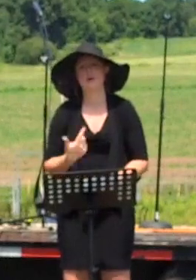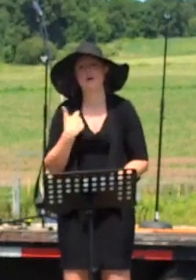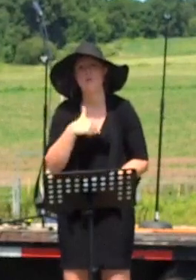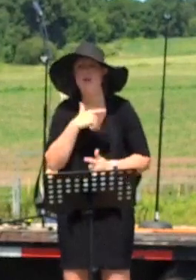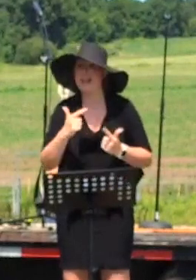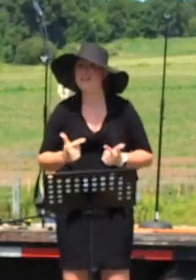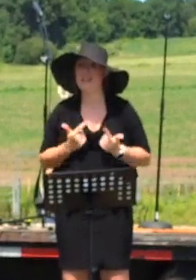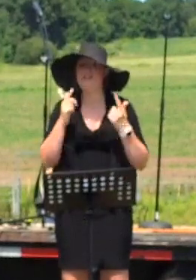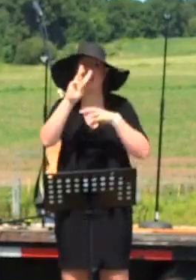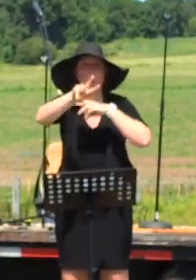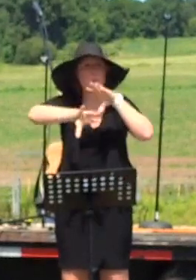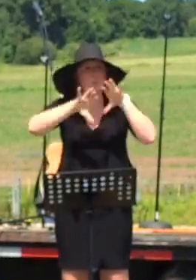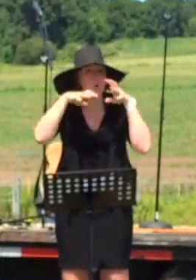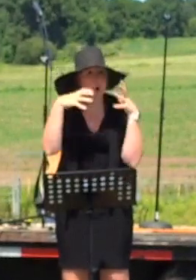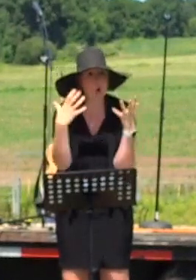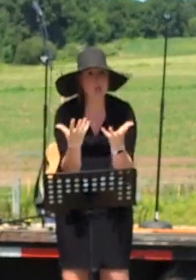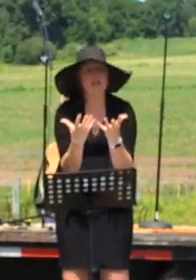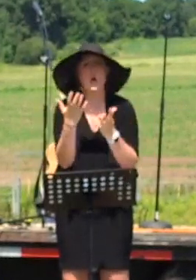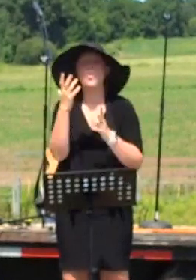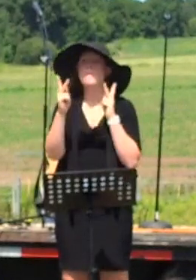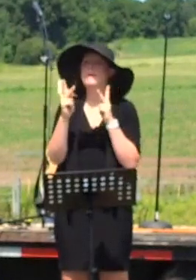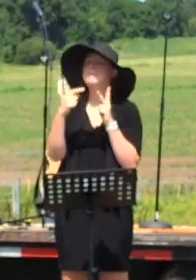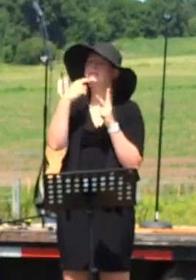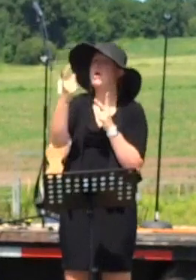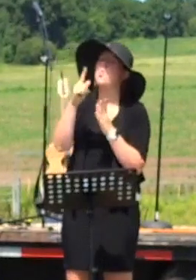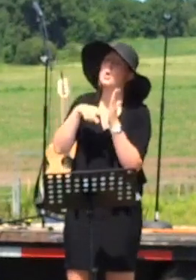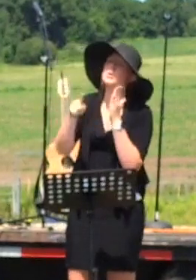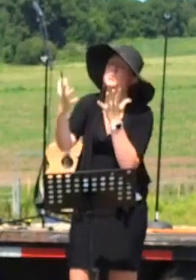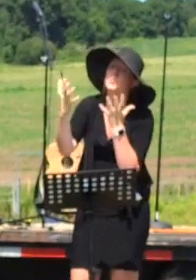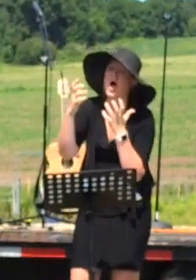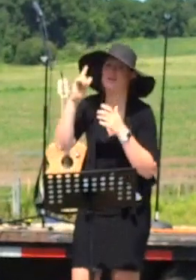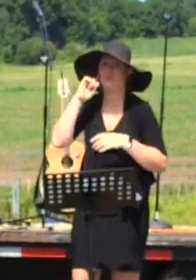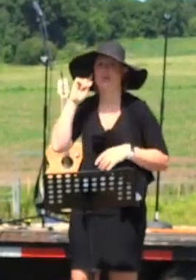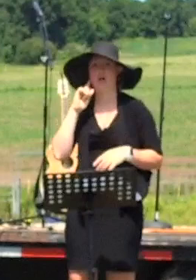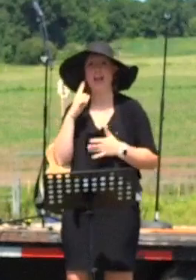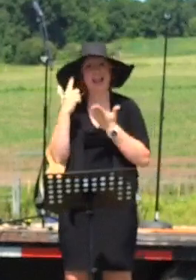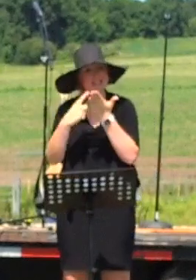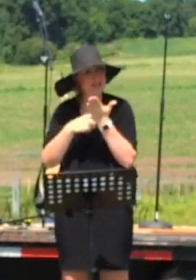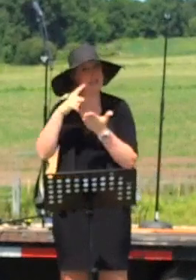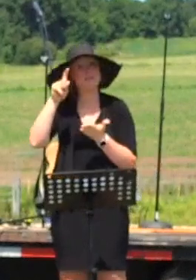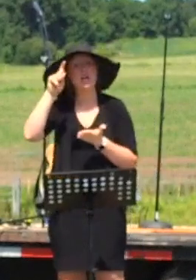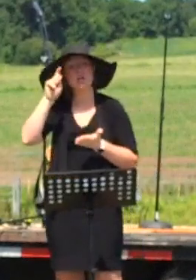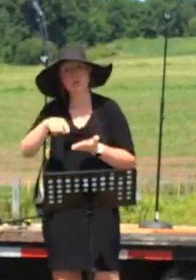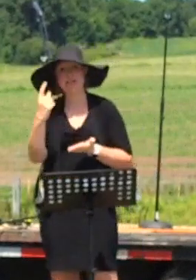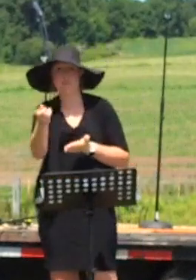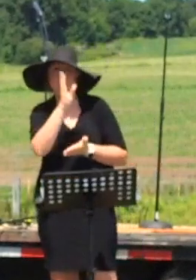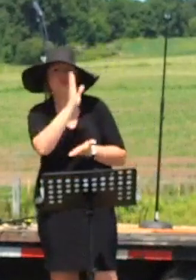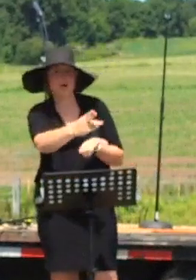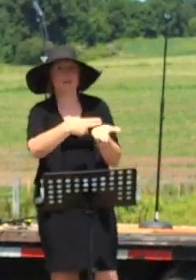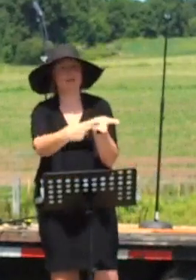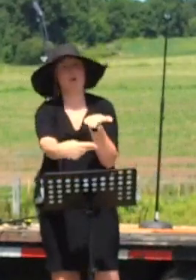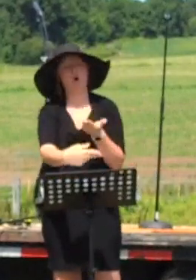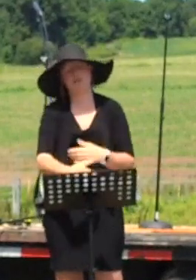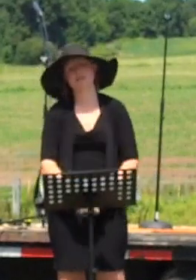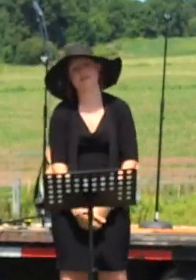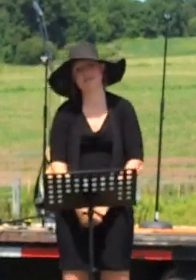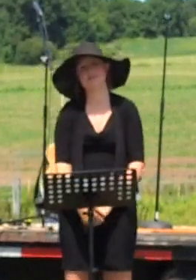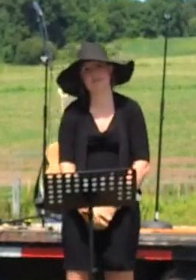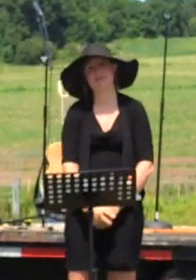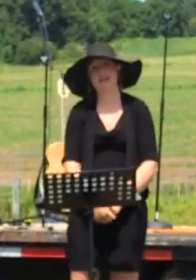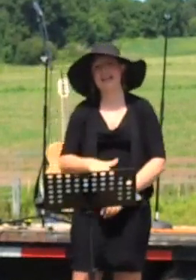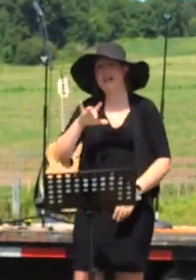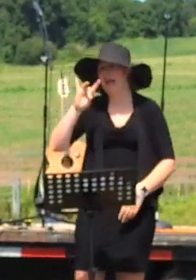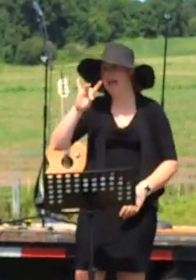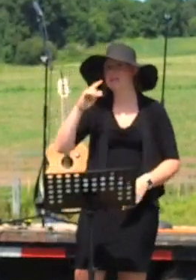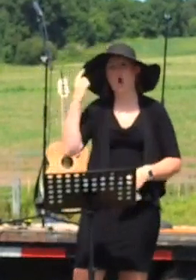in a world that a lot of people will tell you what you want to hear. And sometimes we need to hear certain things. And